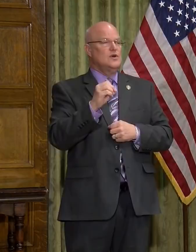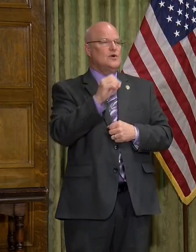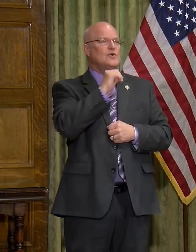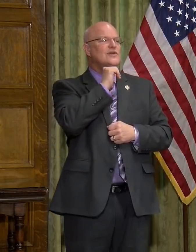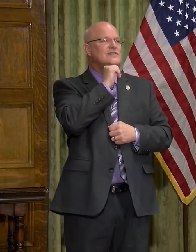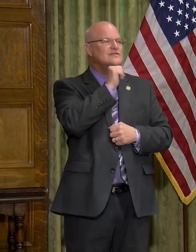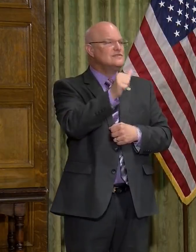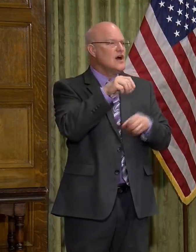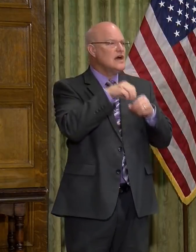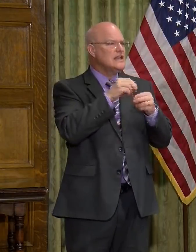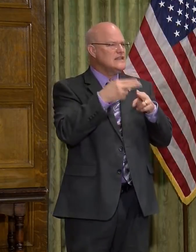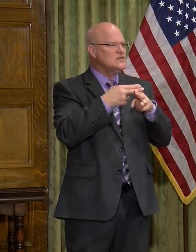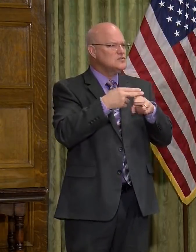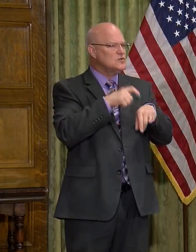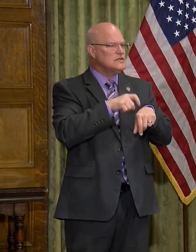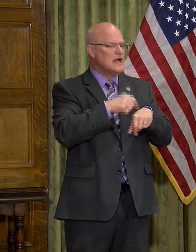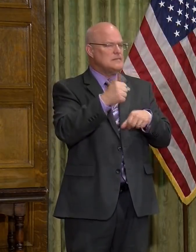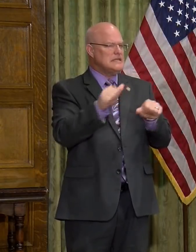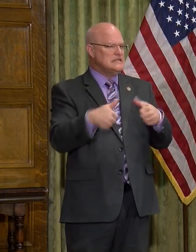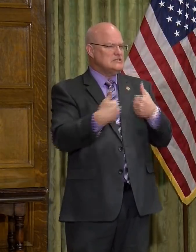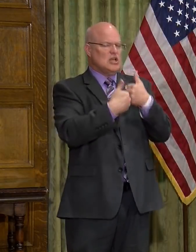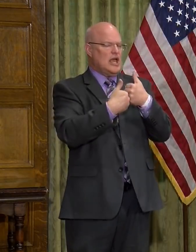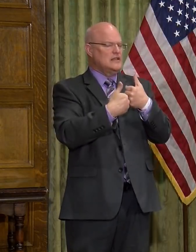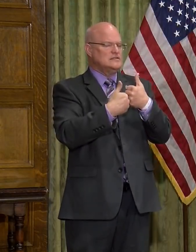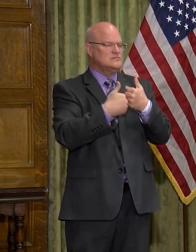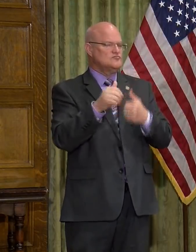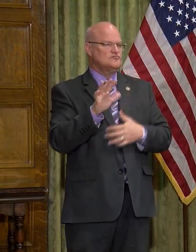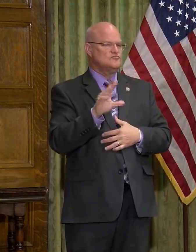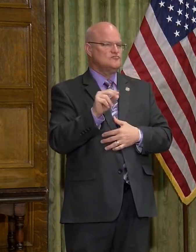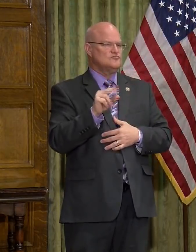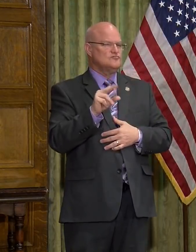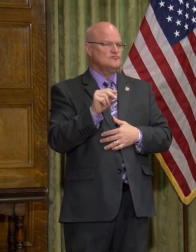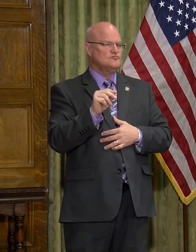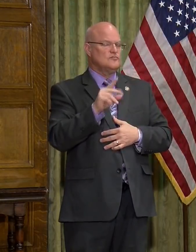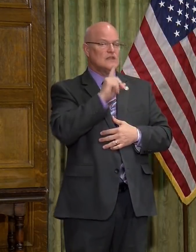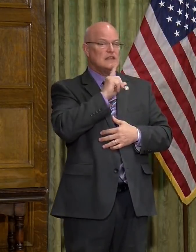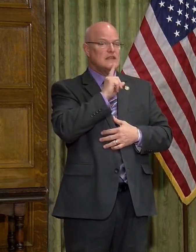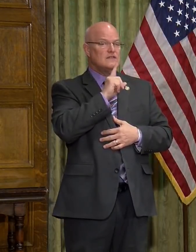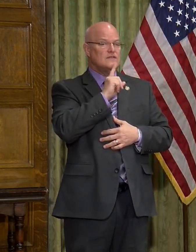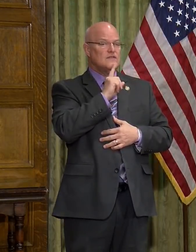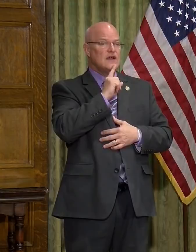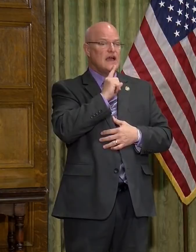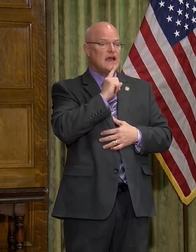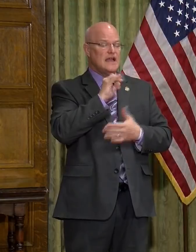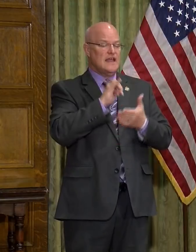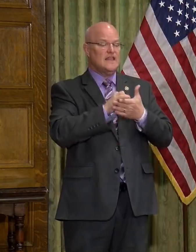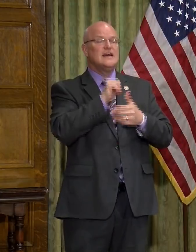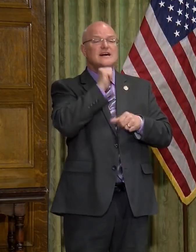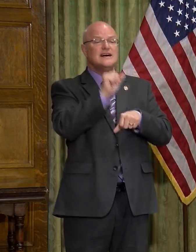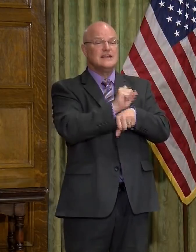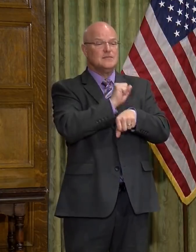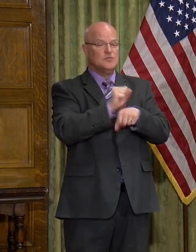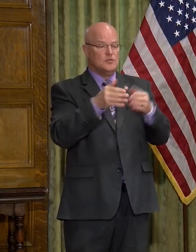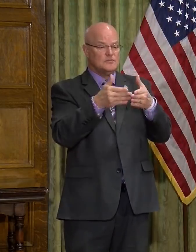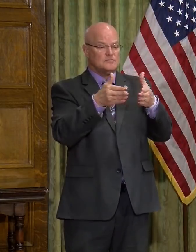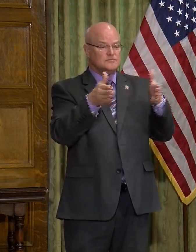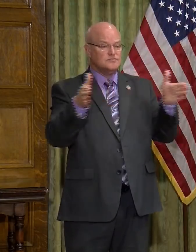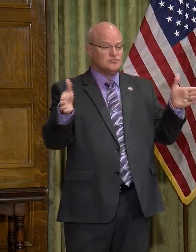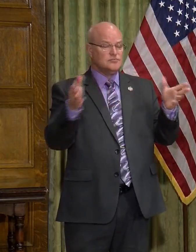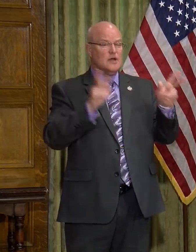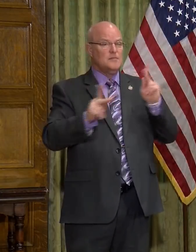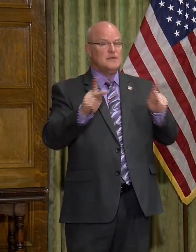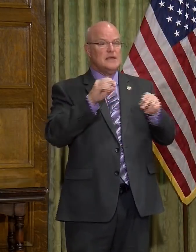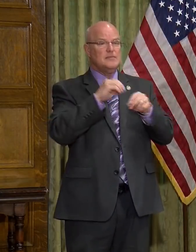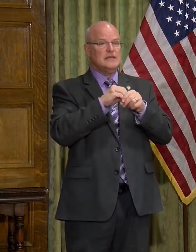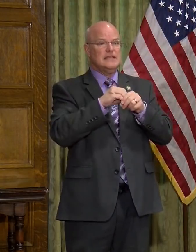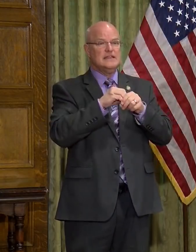not, in the short term, any challenge there at all. And in fact, they've broadened the unemployment to include those in